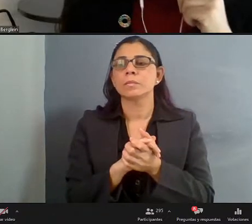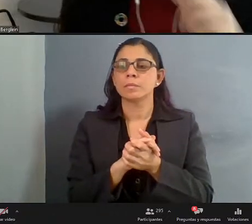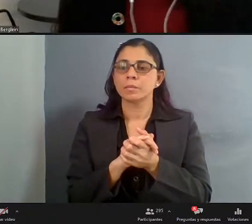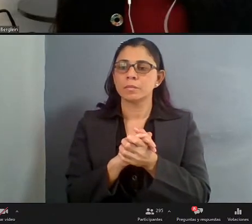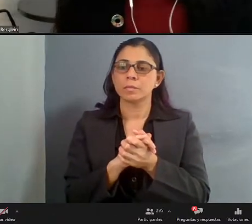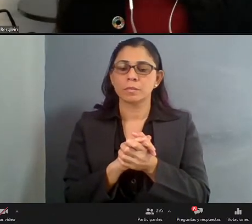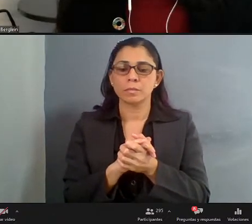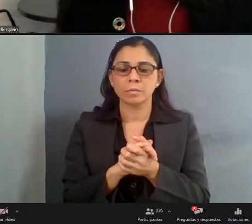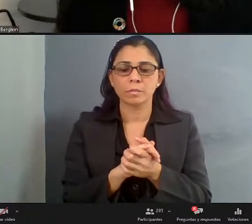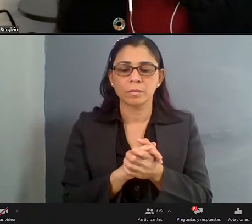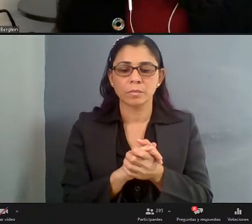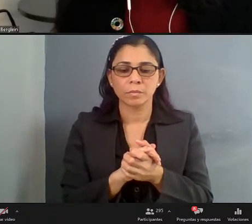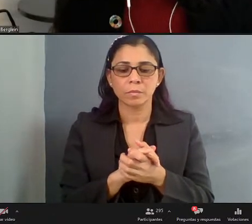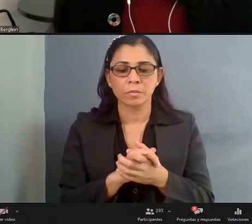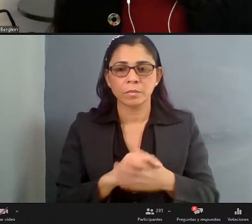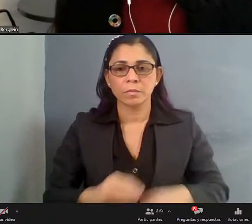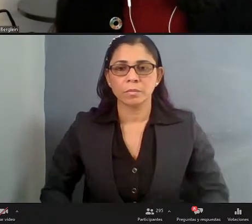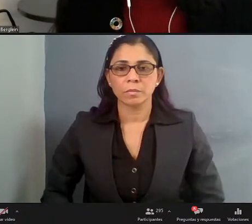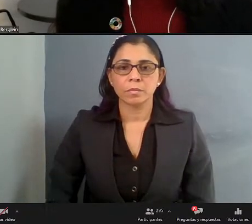is